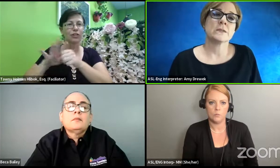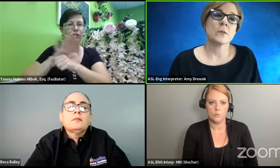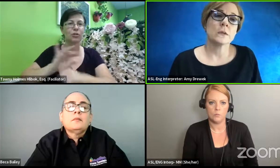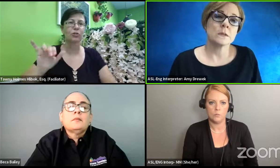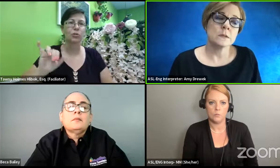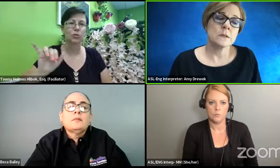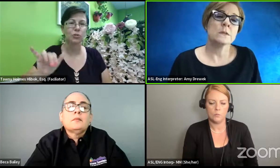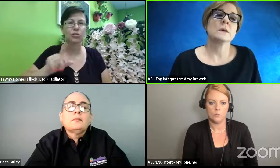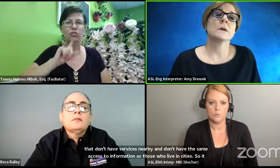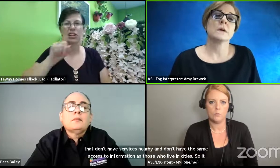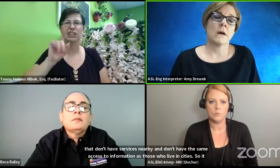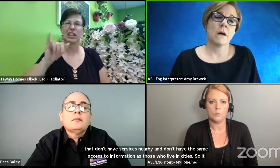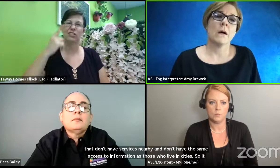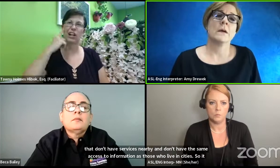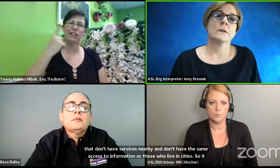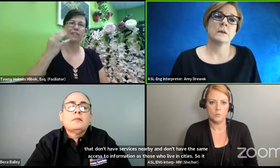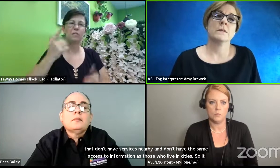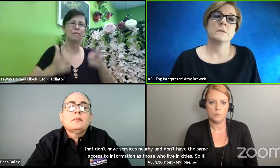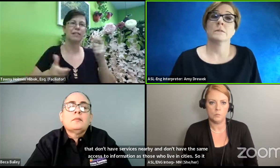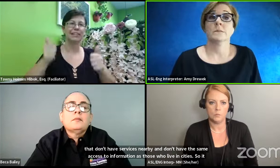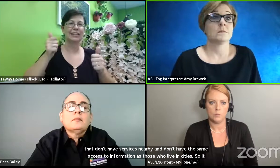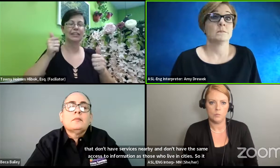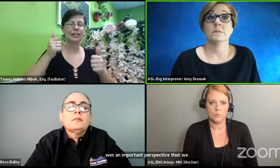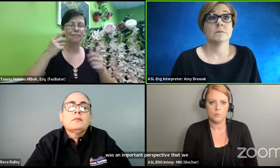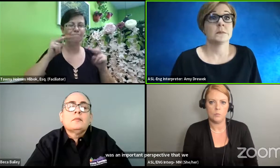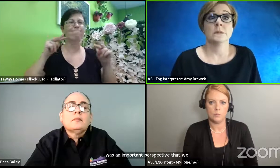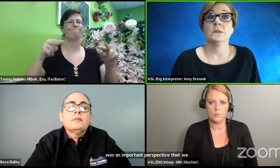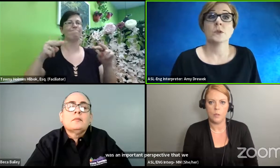received as a task force on